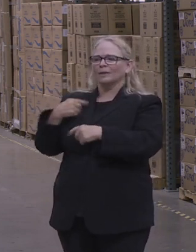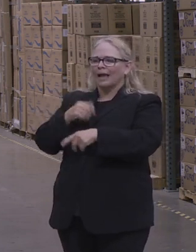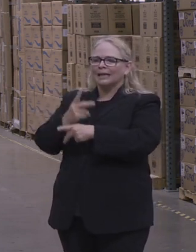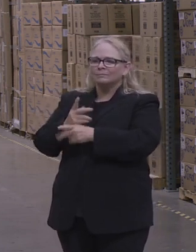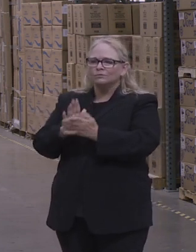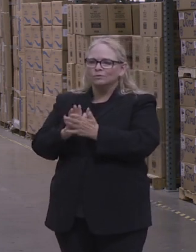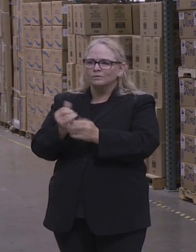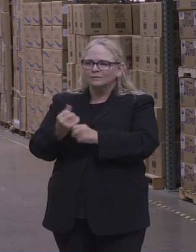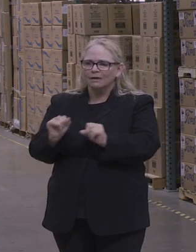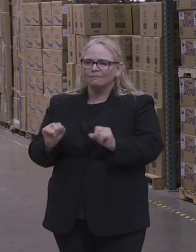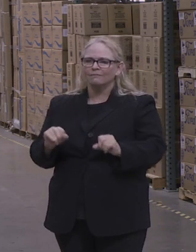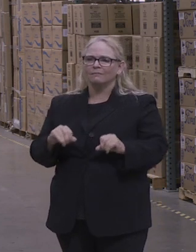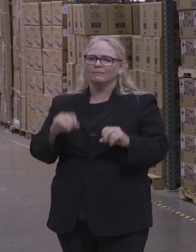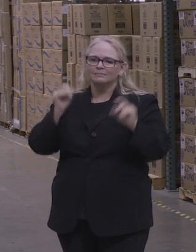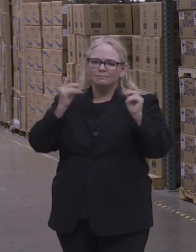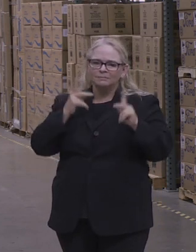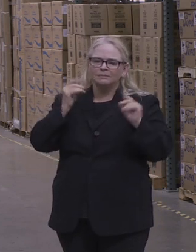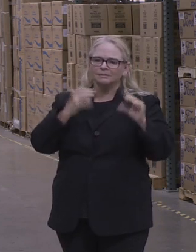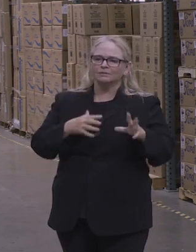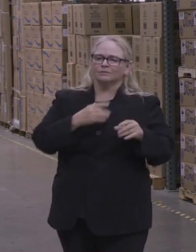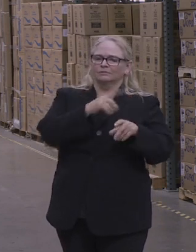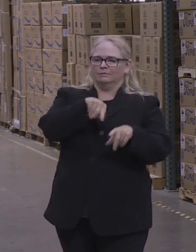Melanie Woodrow, ABC 7.